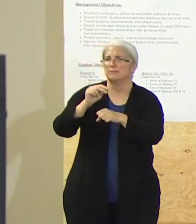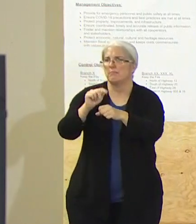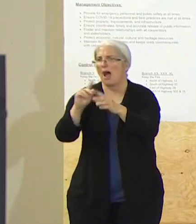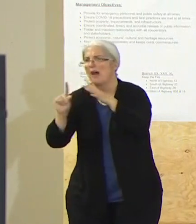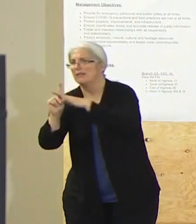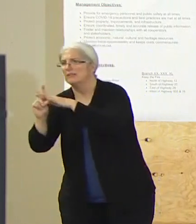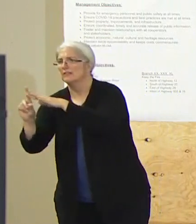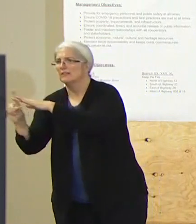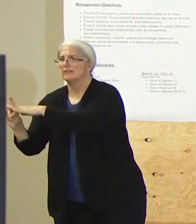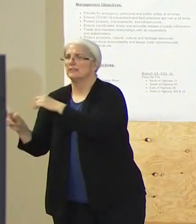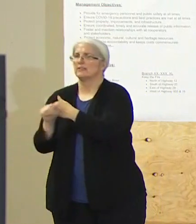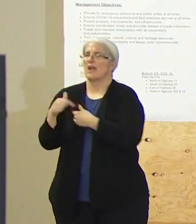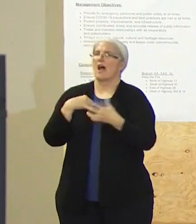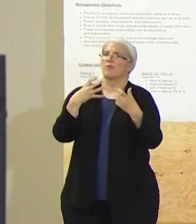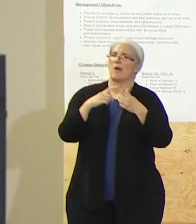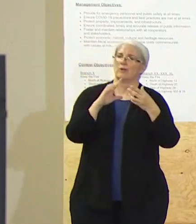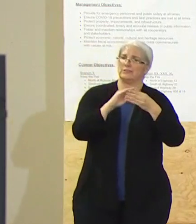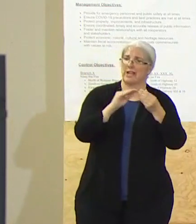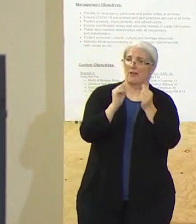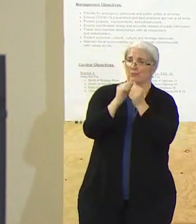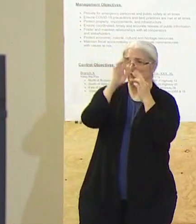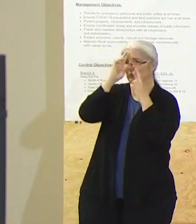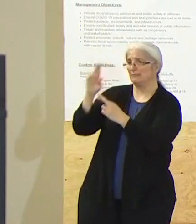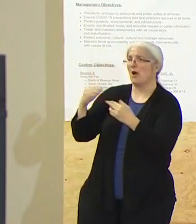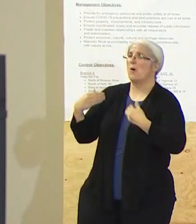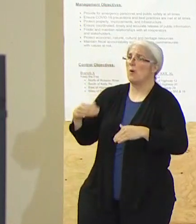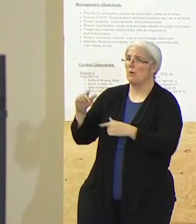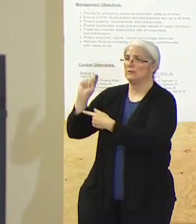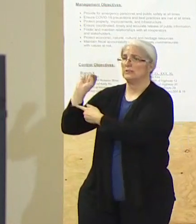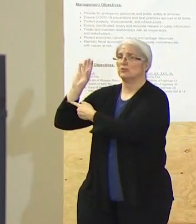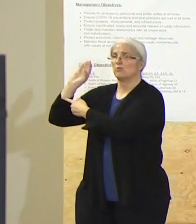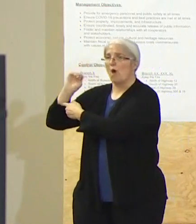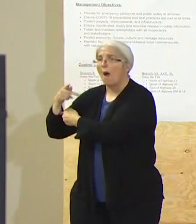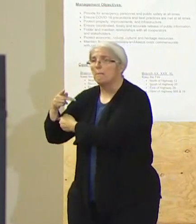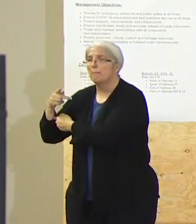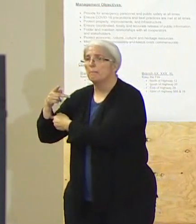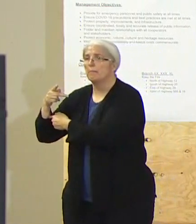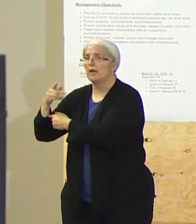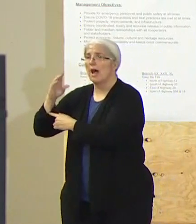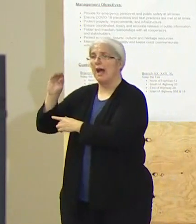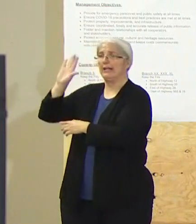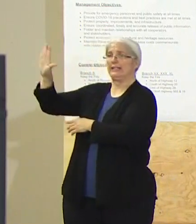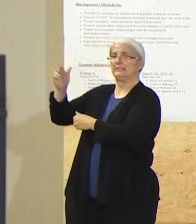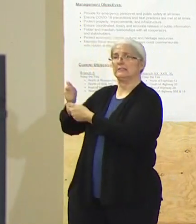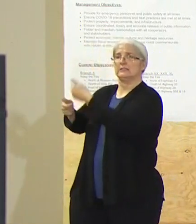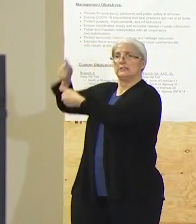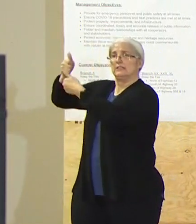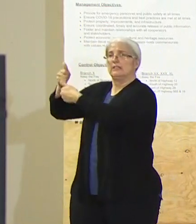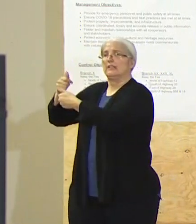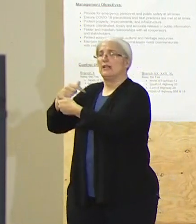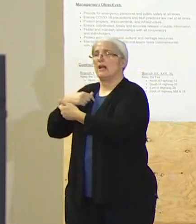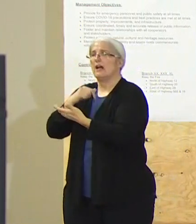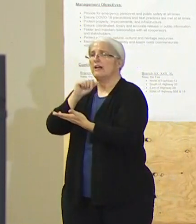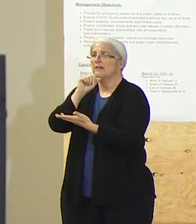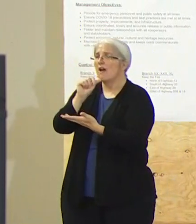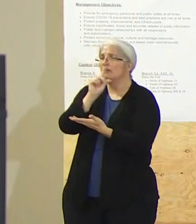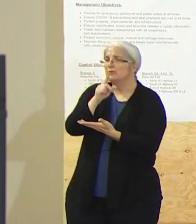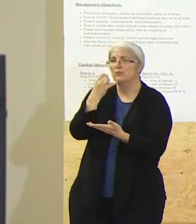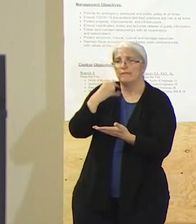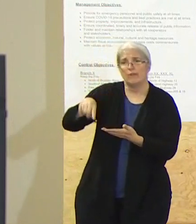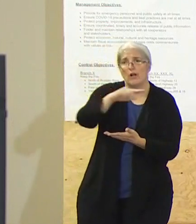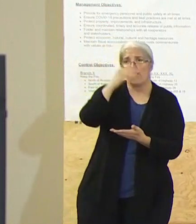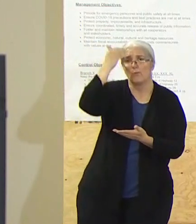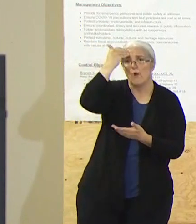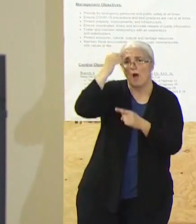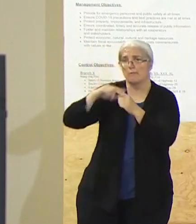that the Trump administration, to his credit, and I'm not sure staff made the president aware of the partnership we just formed with